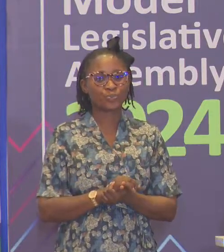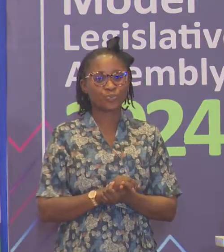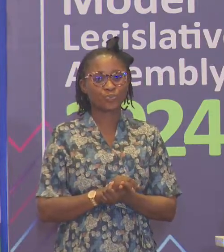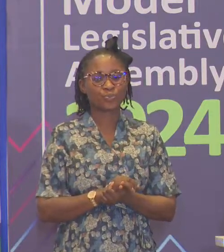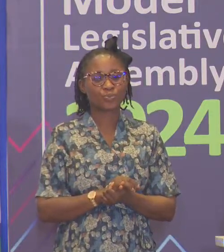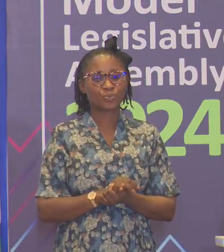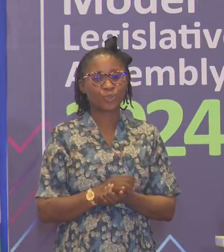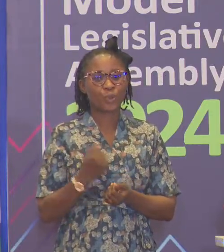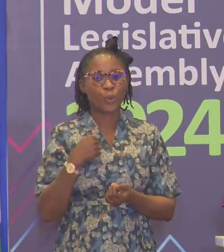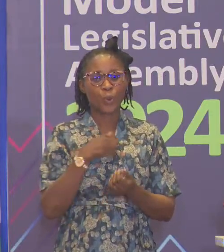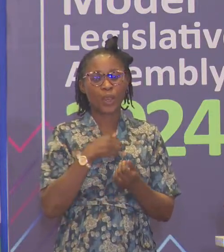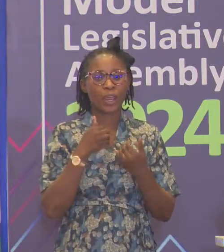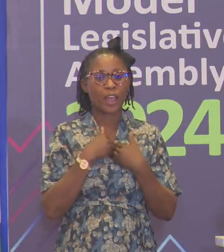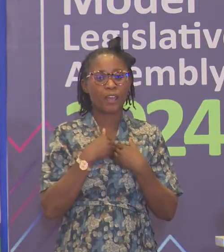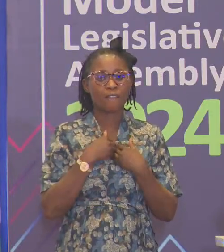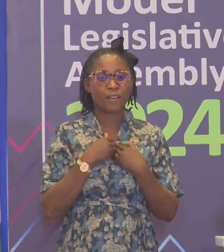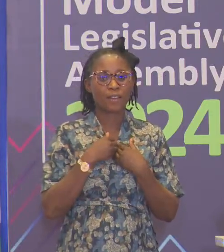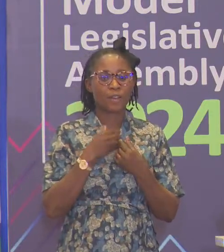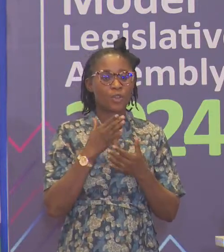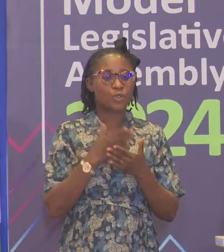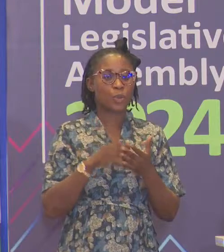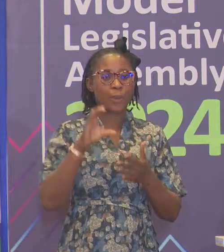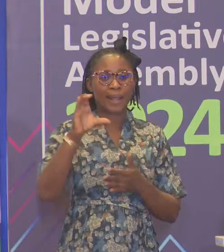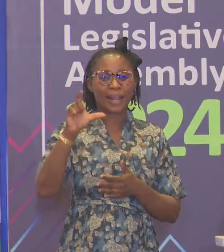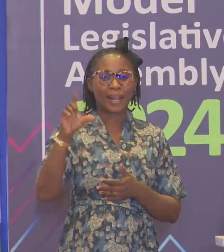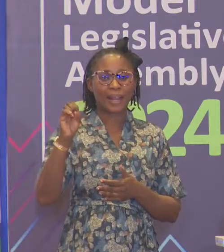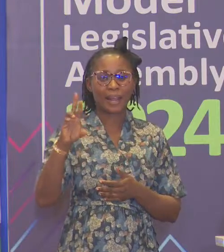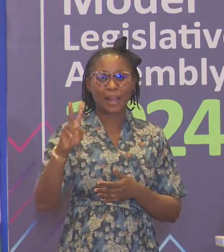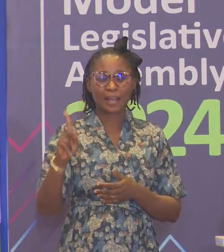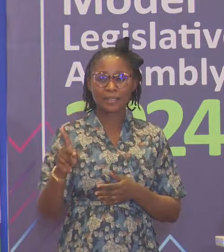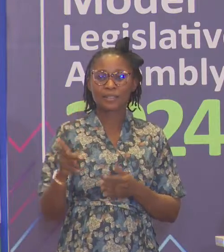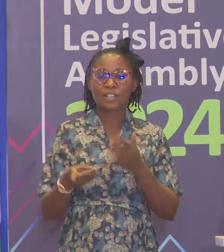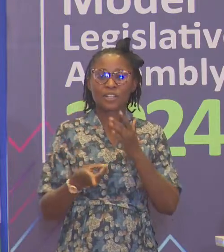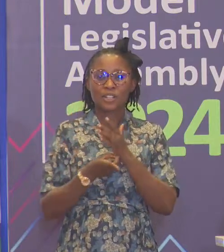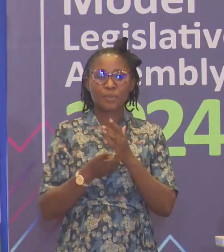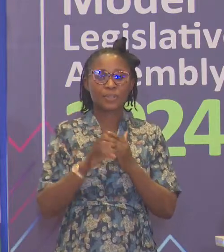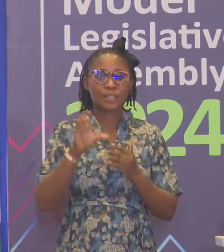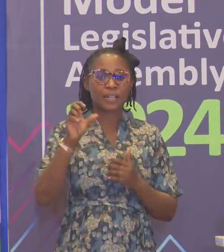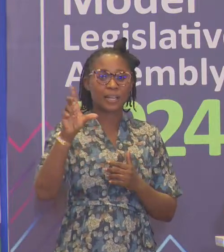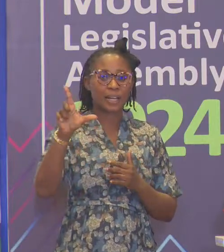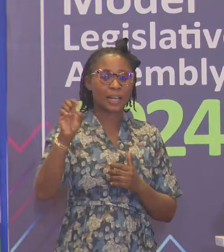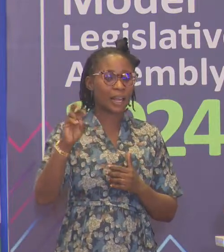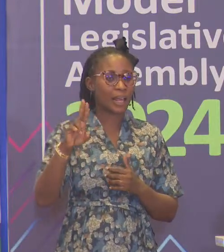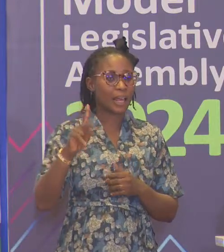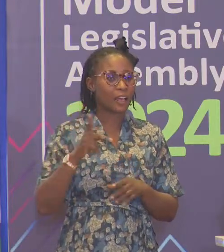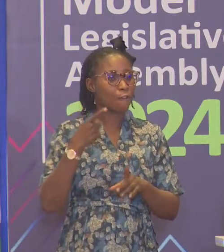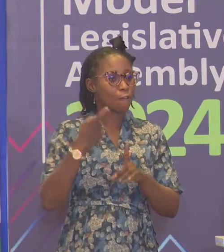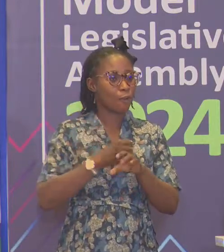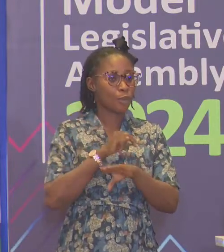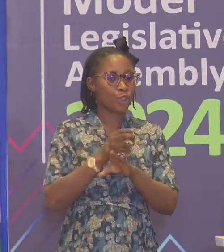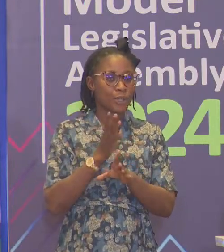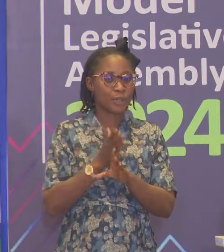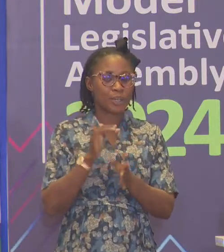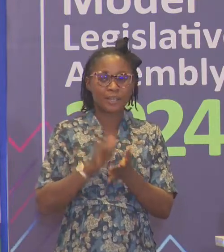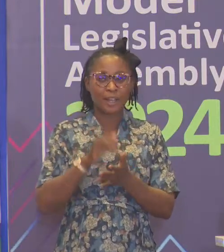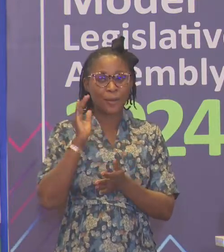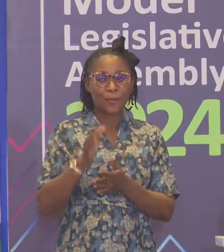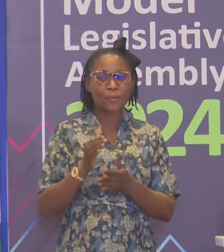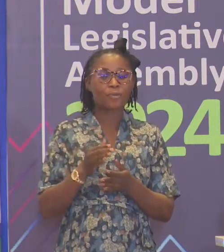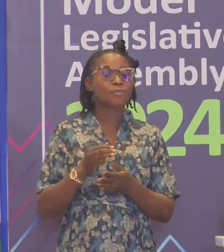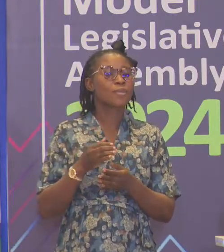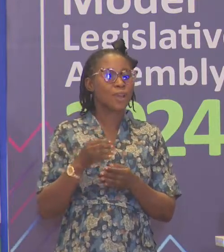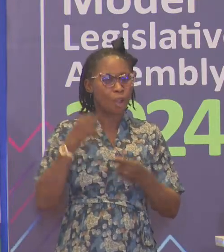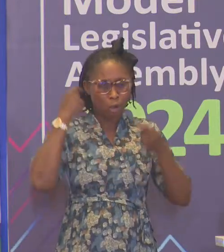we have several clerks and deputy clerks from the National Assembly who, considering their familiarity with